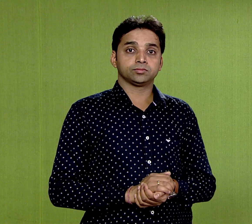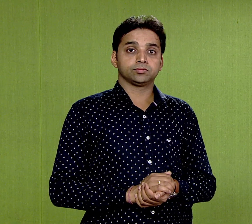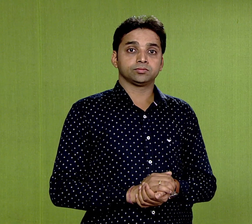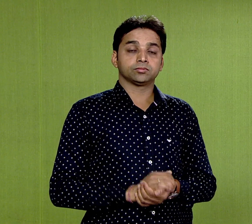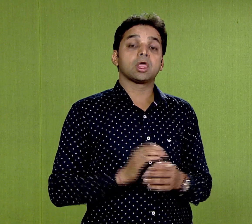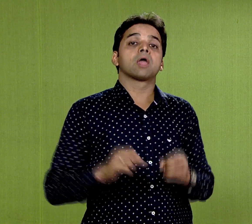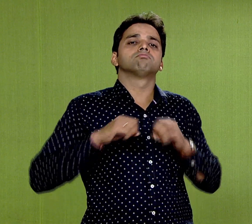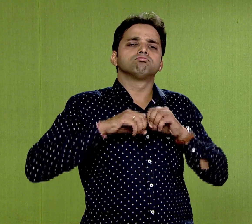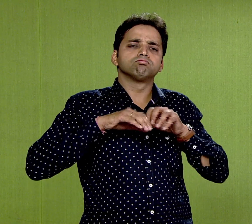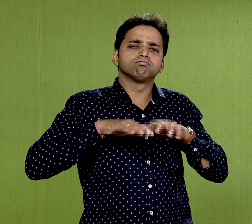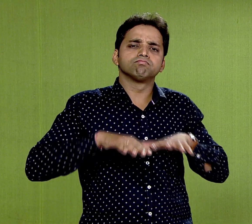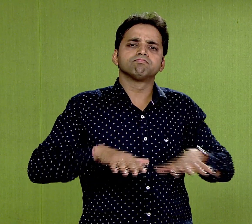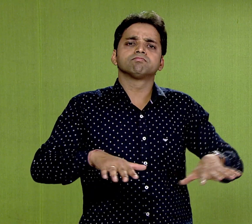spread to central,